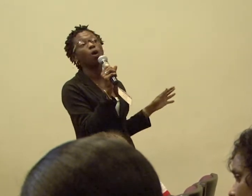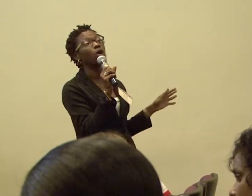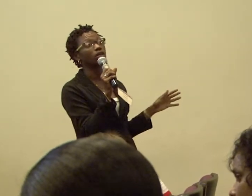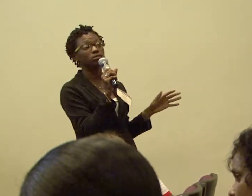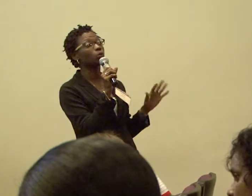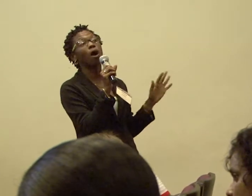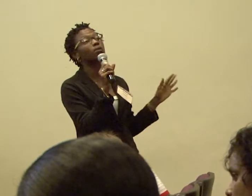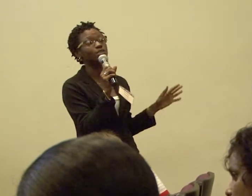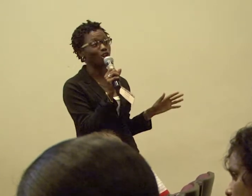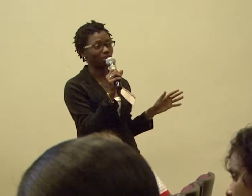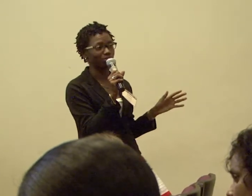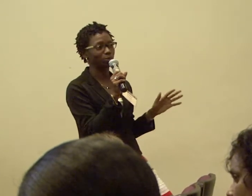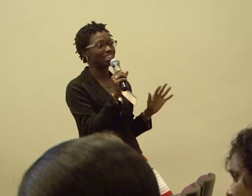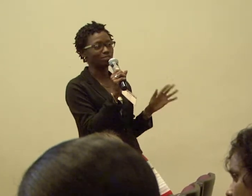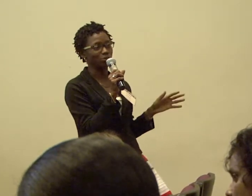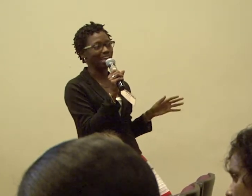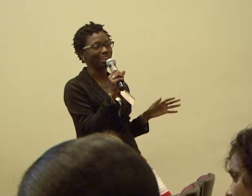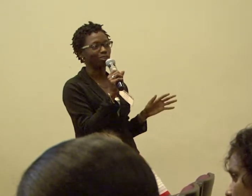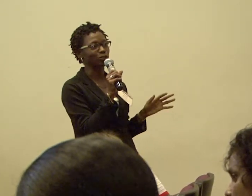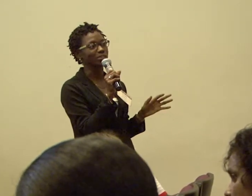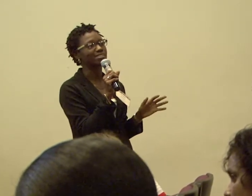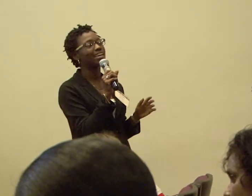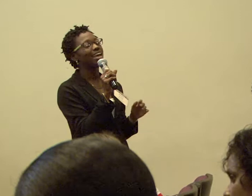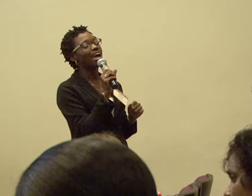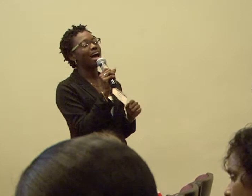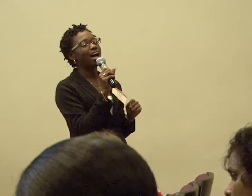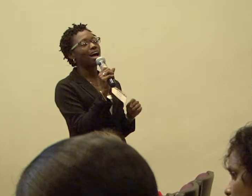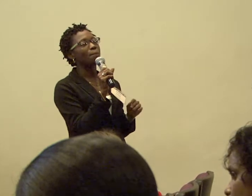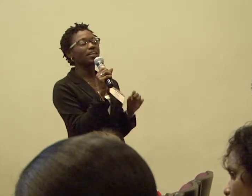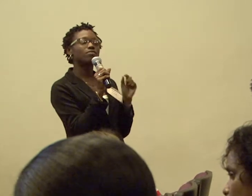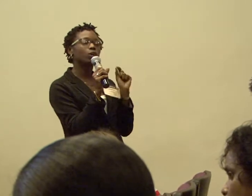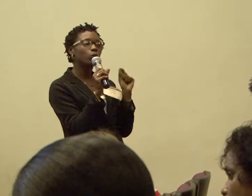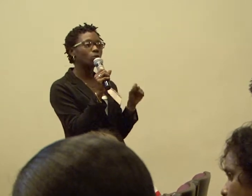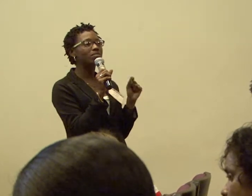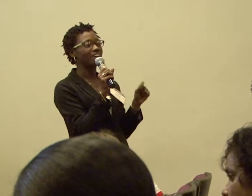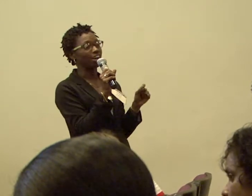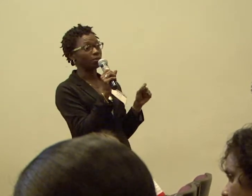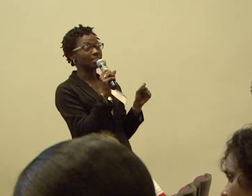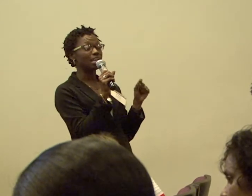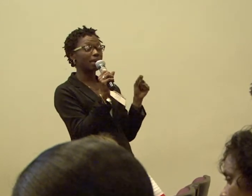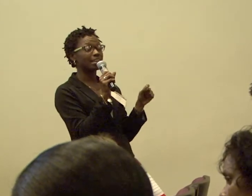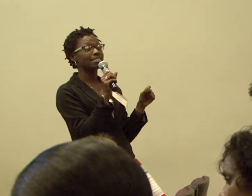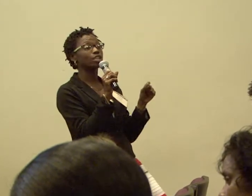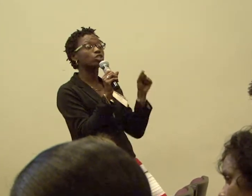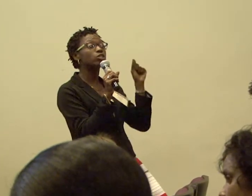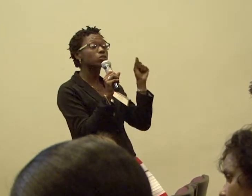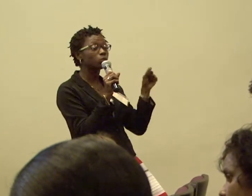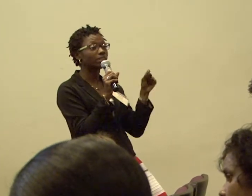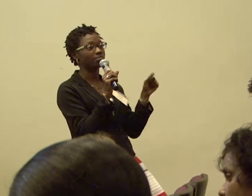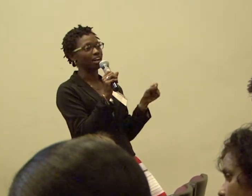an hour, 2 hours long. We would never do that here, of course. But if the home environment, and by